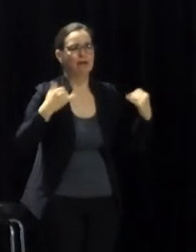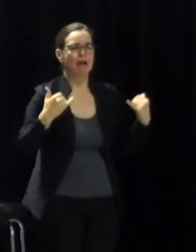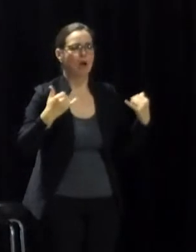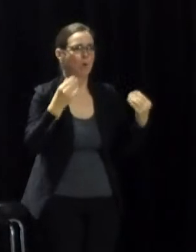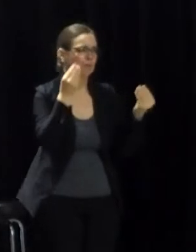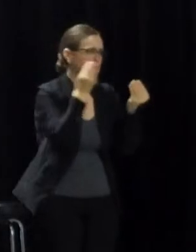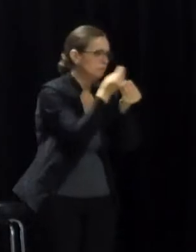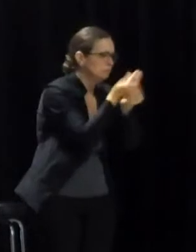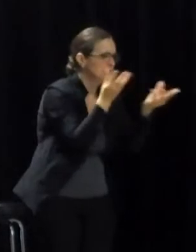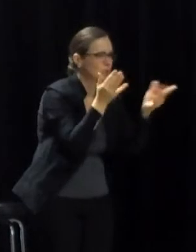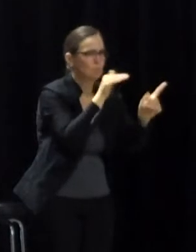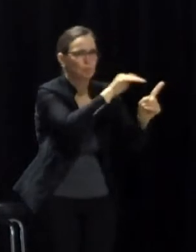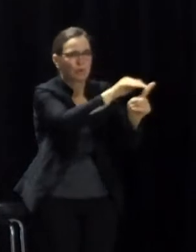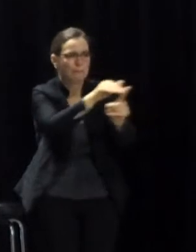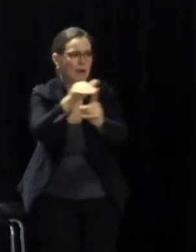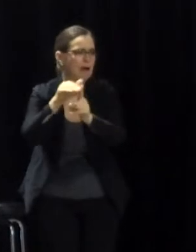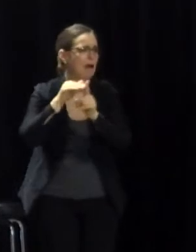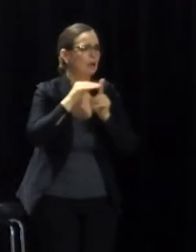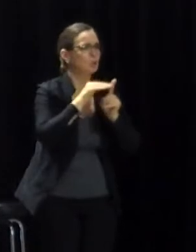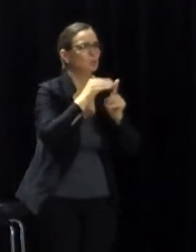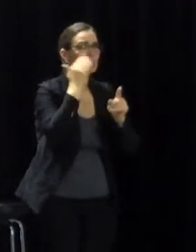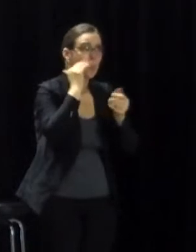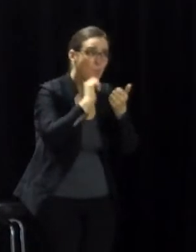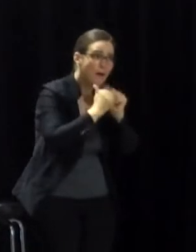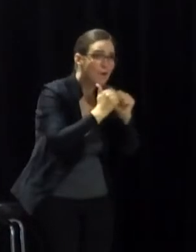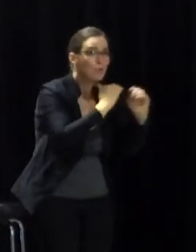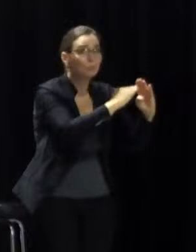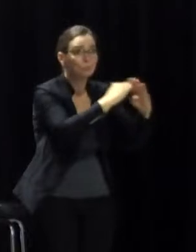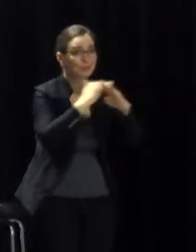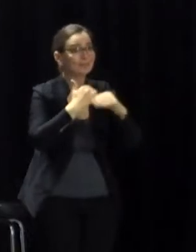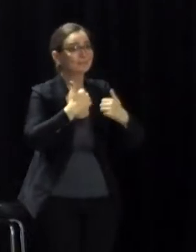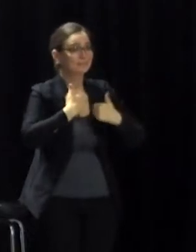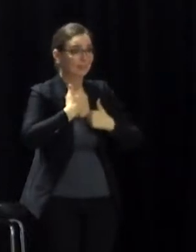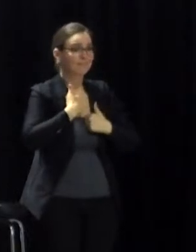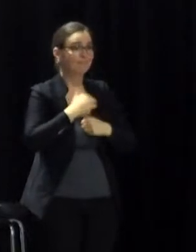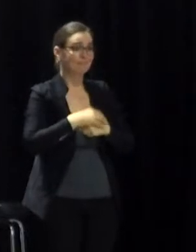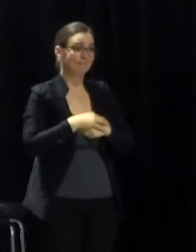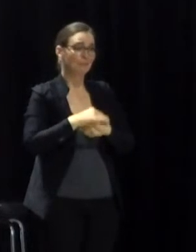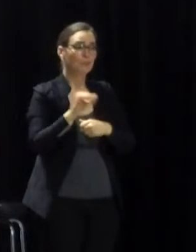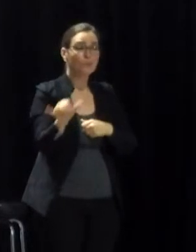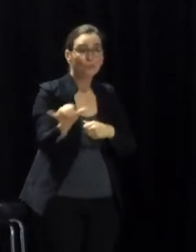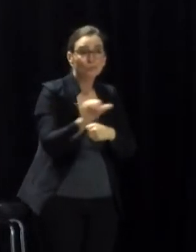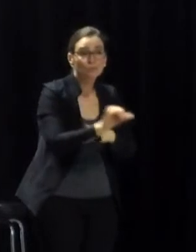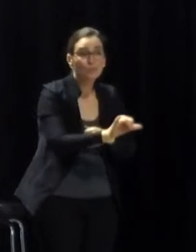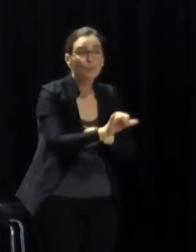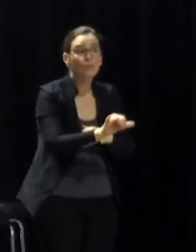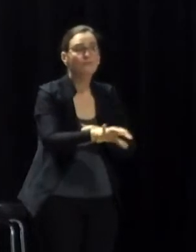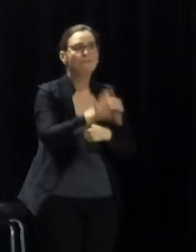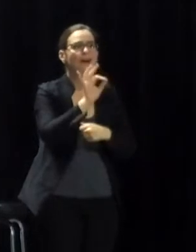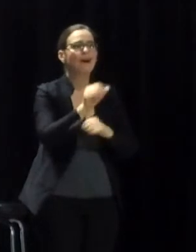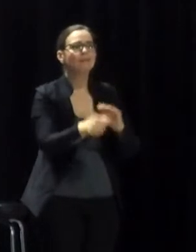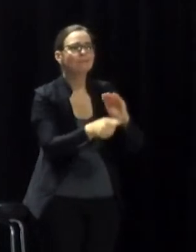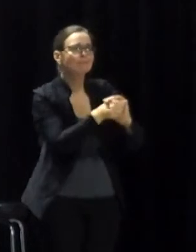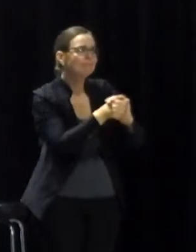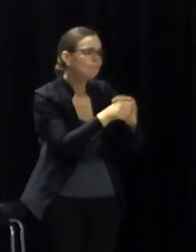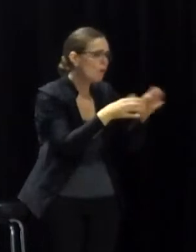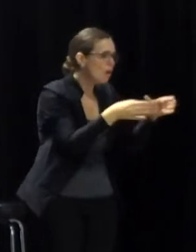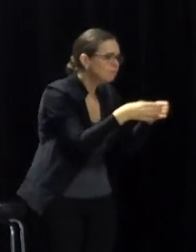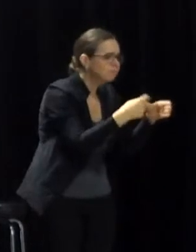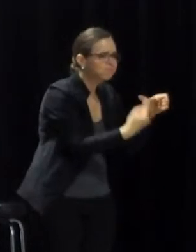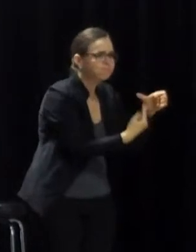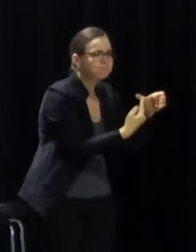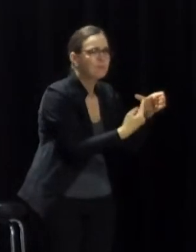do more testing, make it more available, do more strategic testing to try to find the hidden pockets in congregate settings that will drive